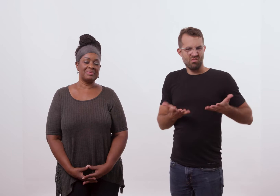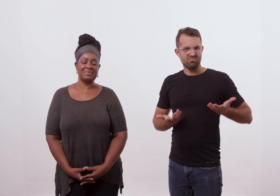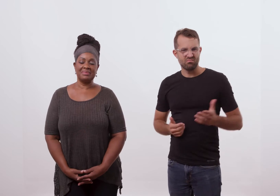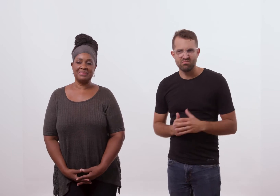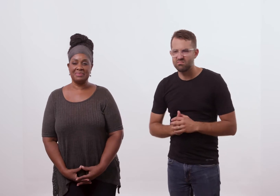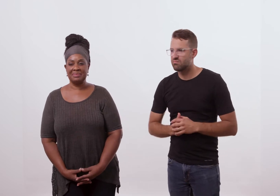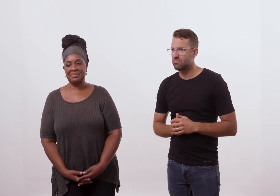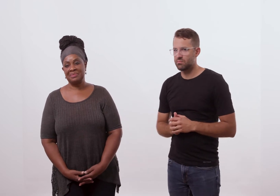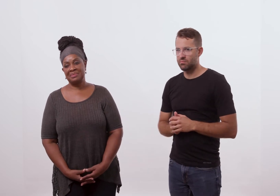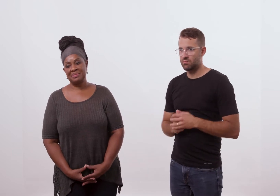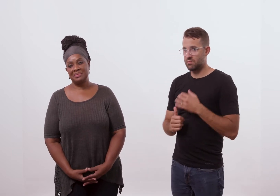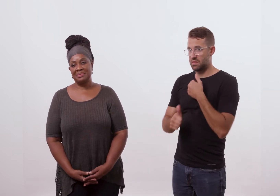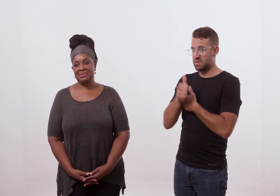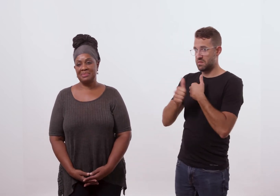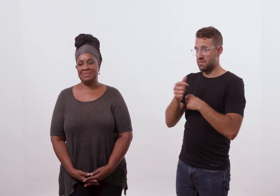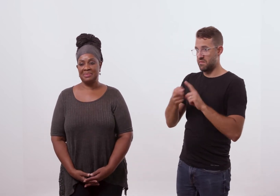effect the noise may have.